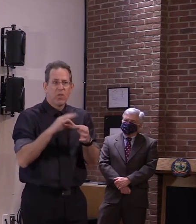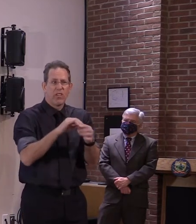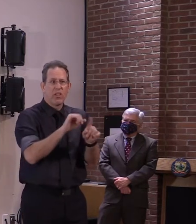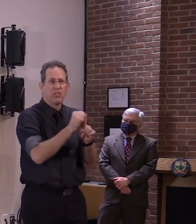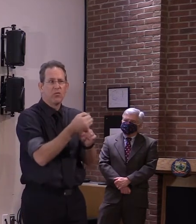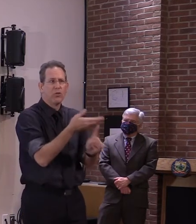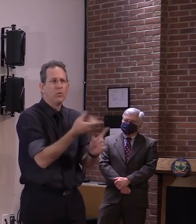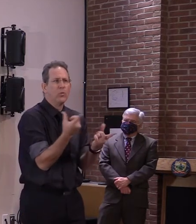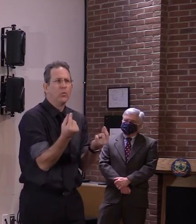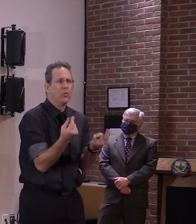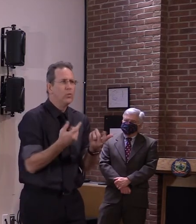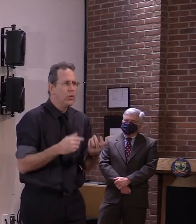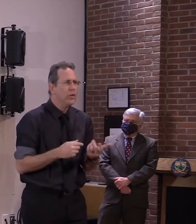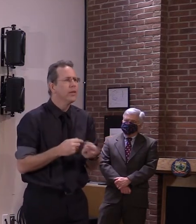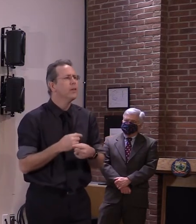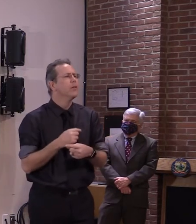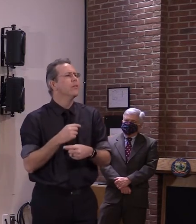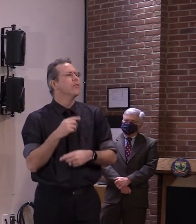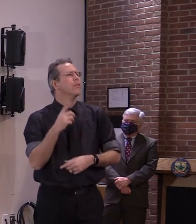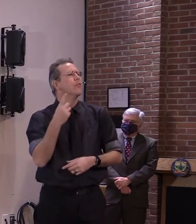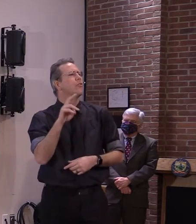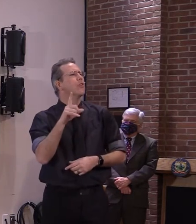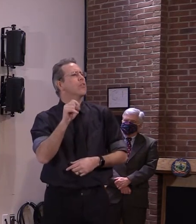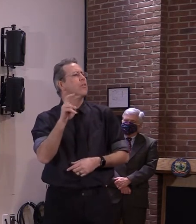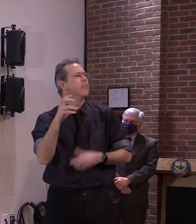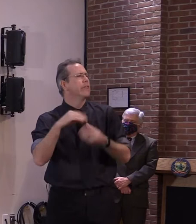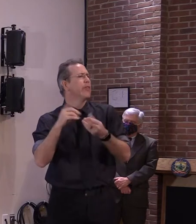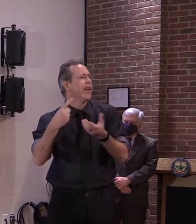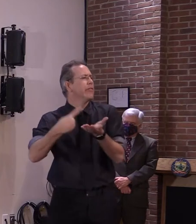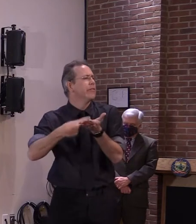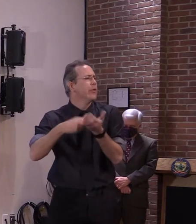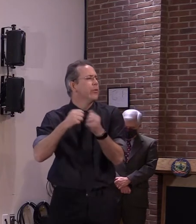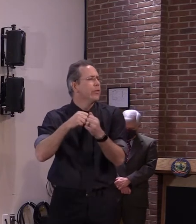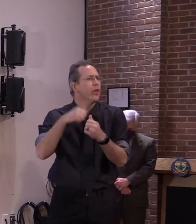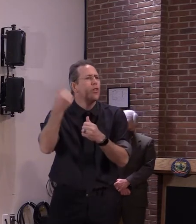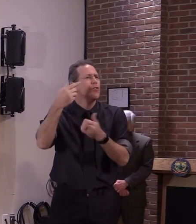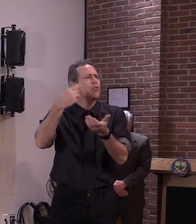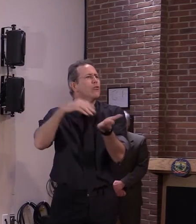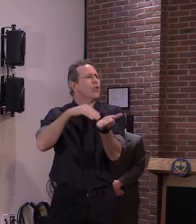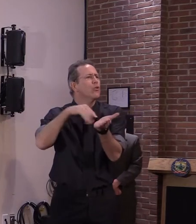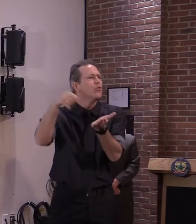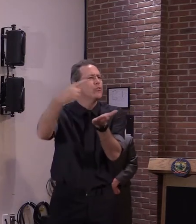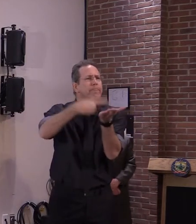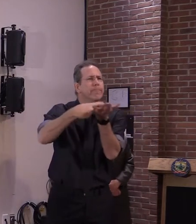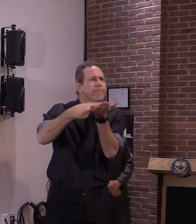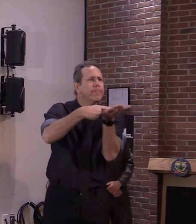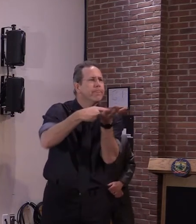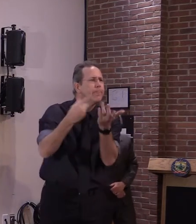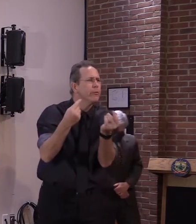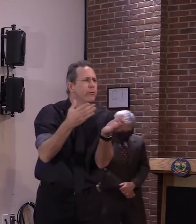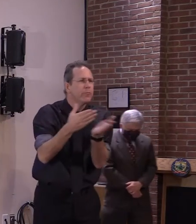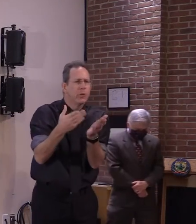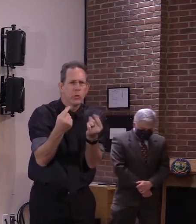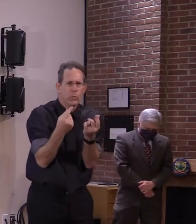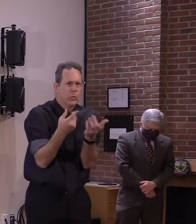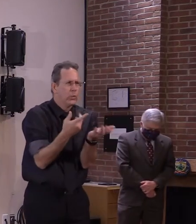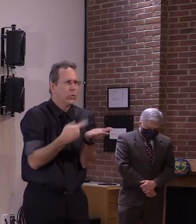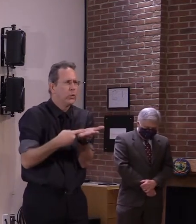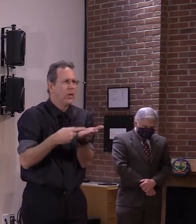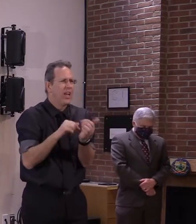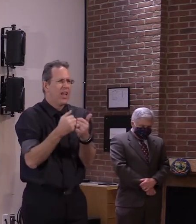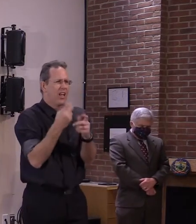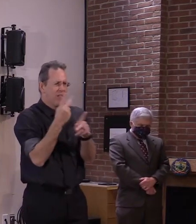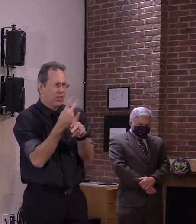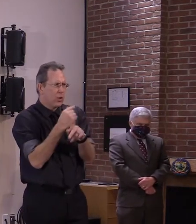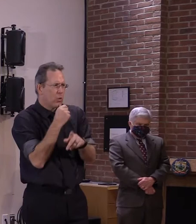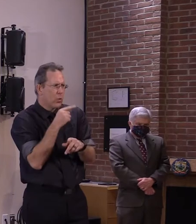throughout the department of health as well as his his counterparts and trying to determine uh what you know who uh would be